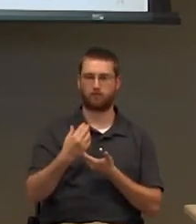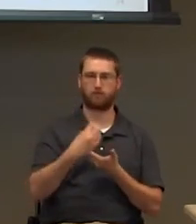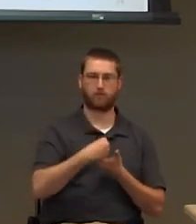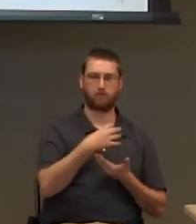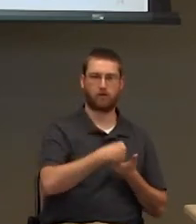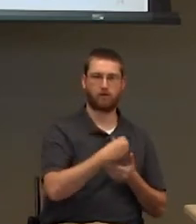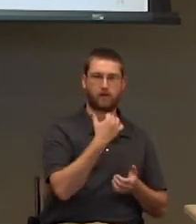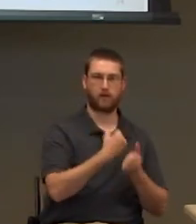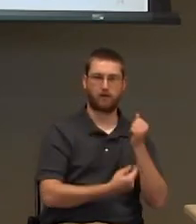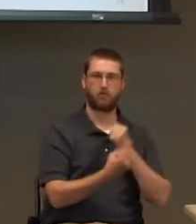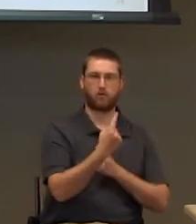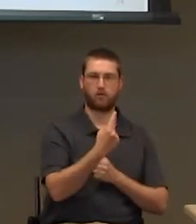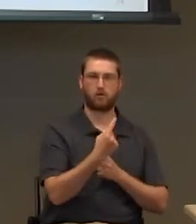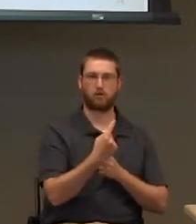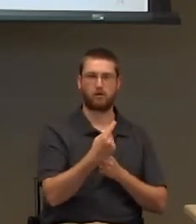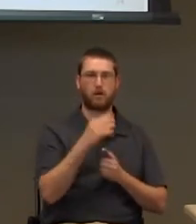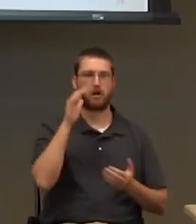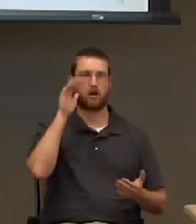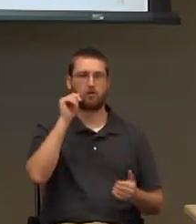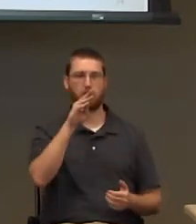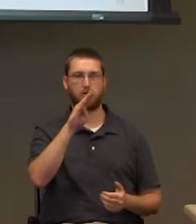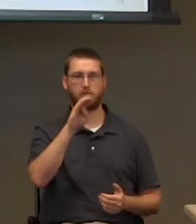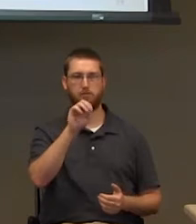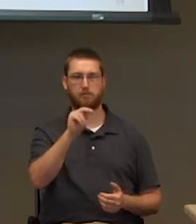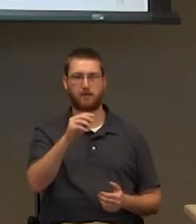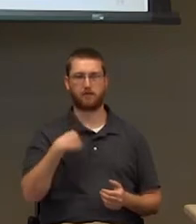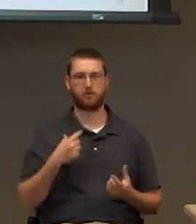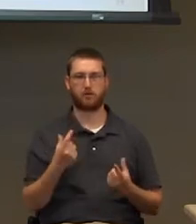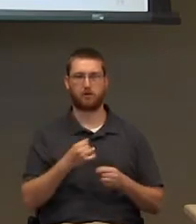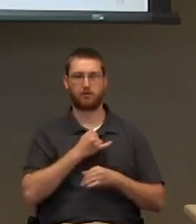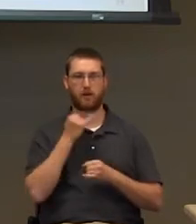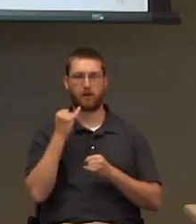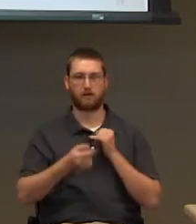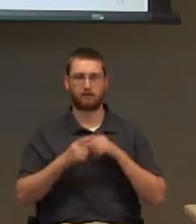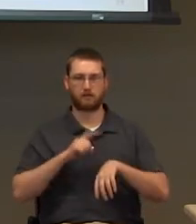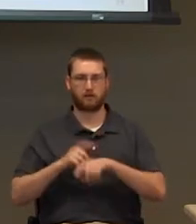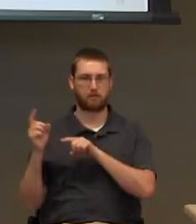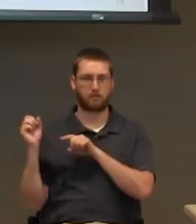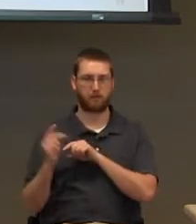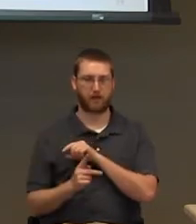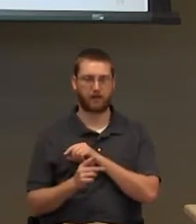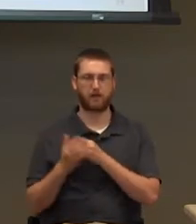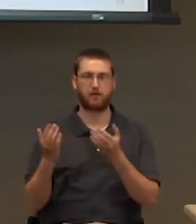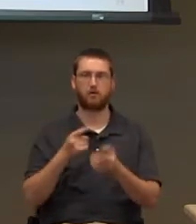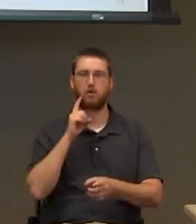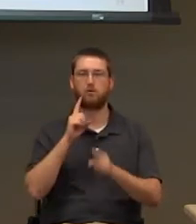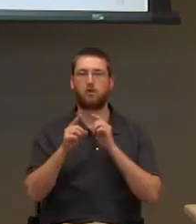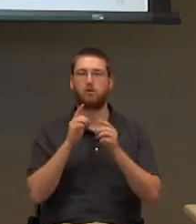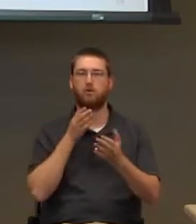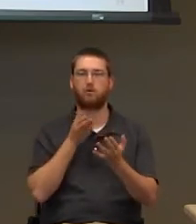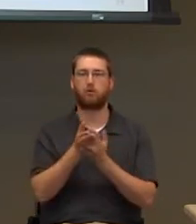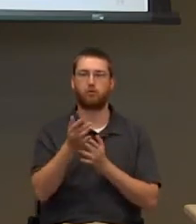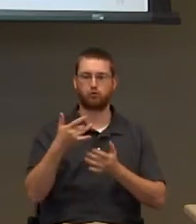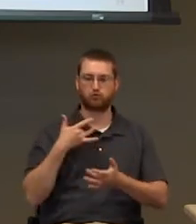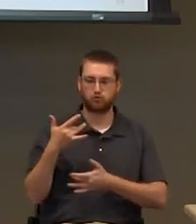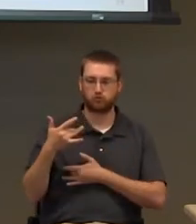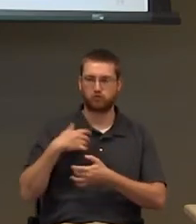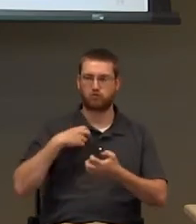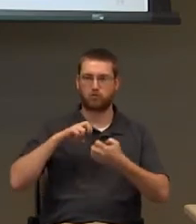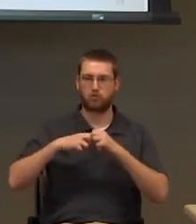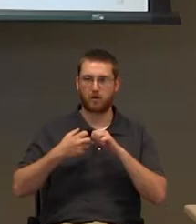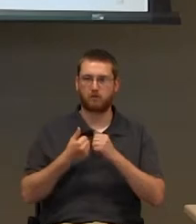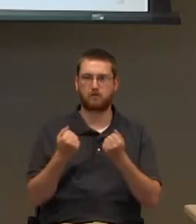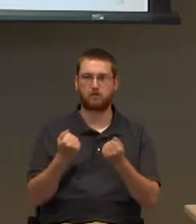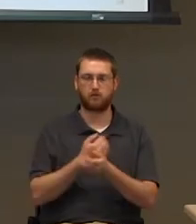bodies, and I'm hoping, Ben, that that's maybe one of the things we do with my last time here in town, is to talk through concerns, issues, as you have a chance to look at it